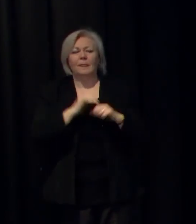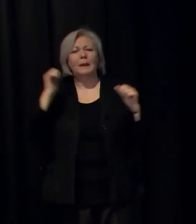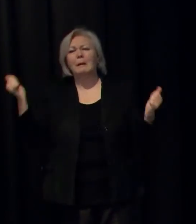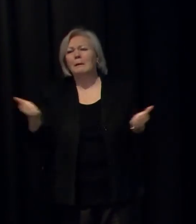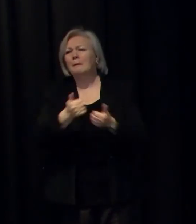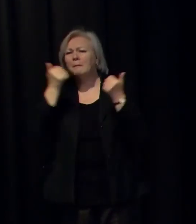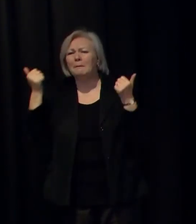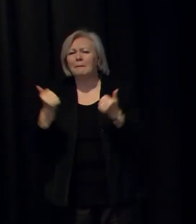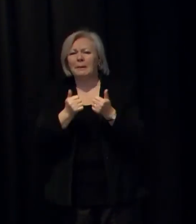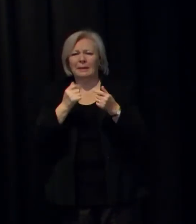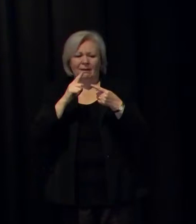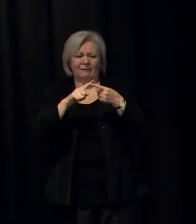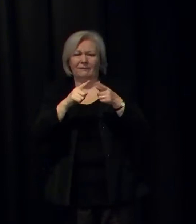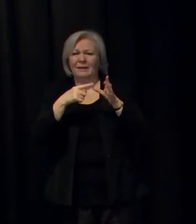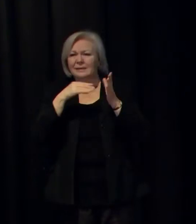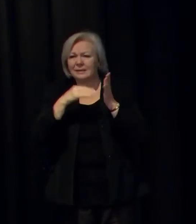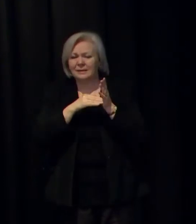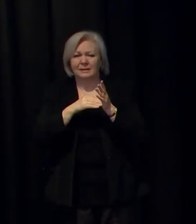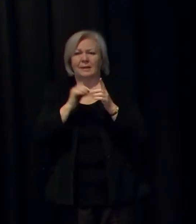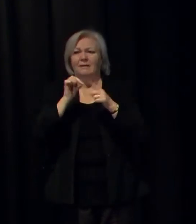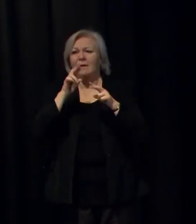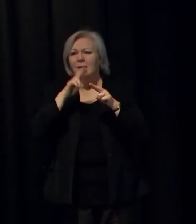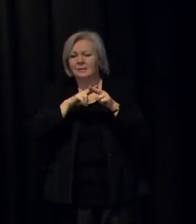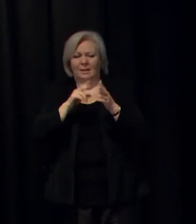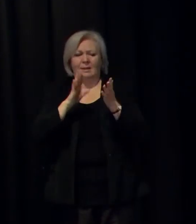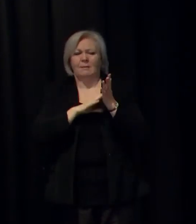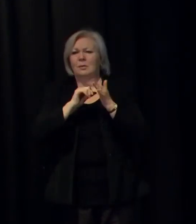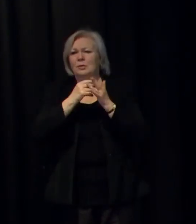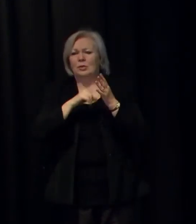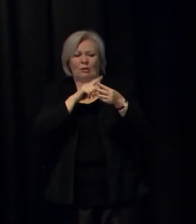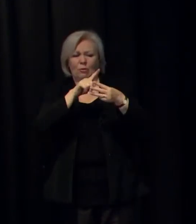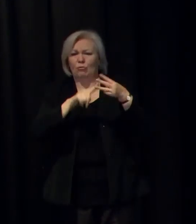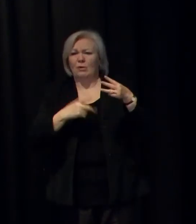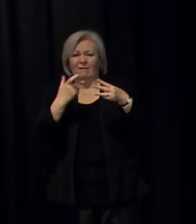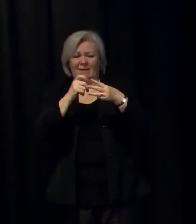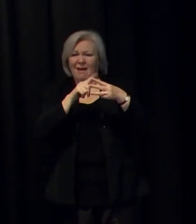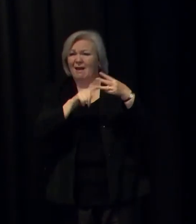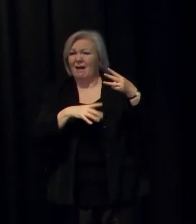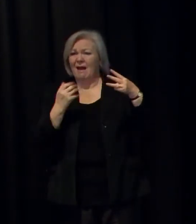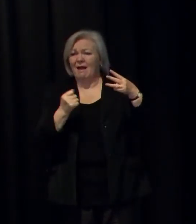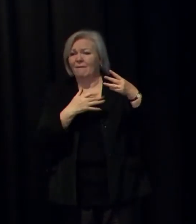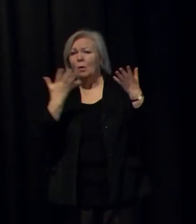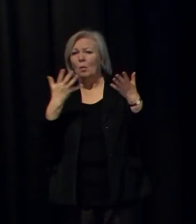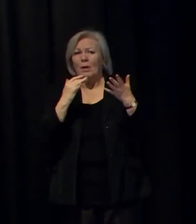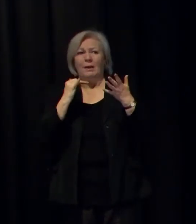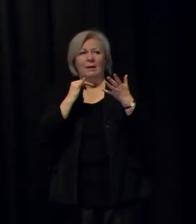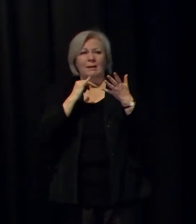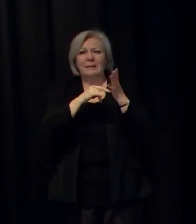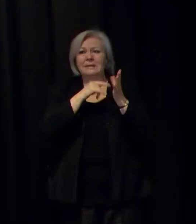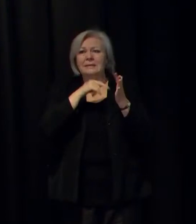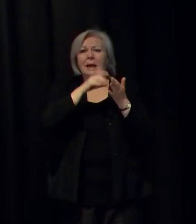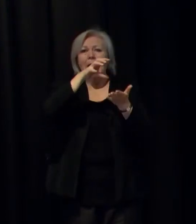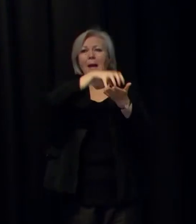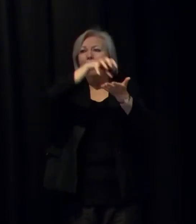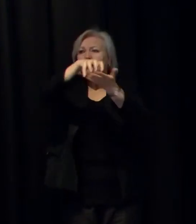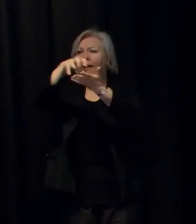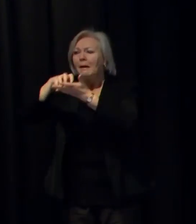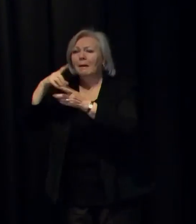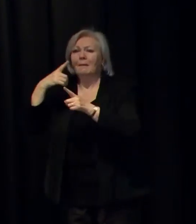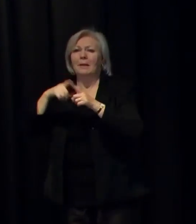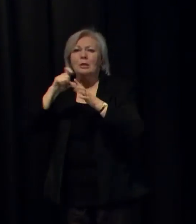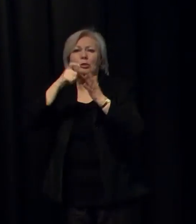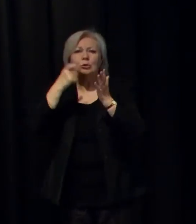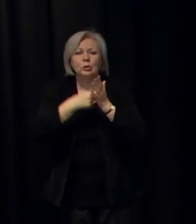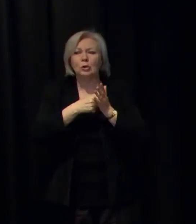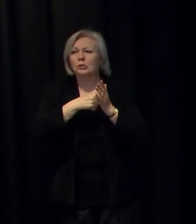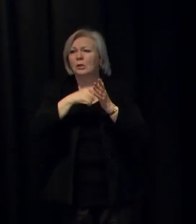for Moderna, for AstraZeneca, and of course for Pfizer, in state hubs, in GP clinics, and with our friends in